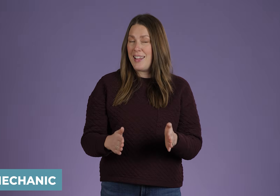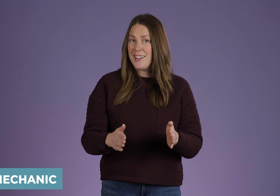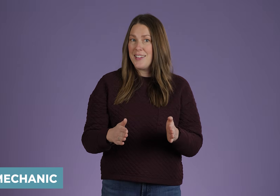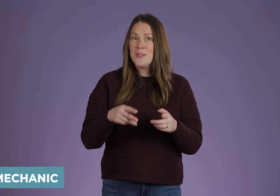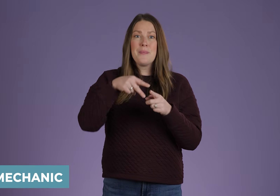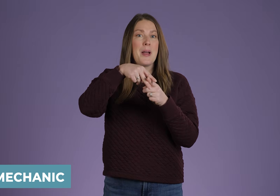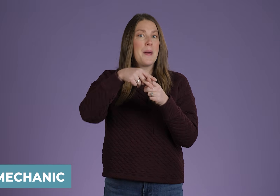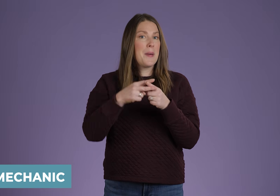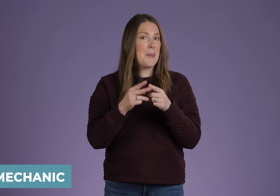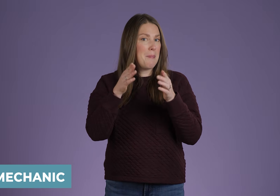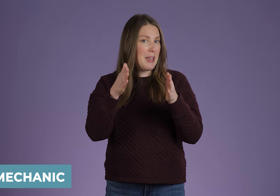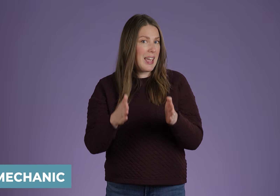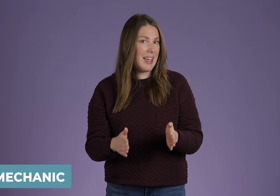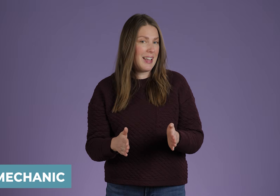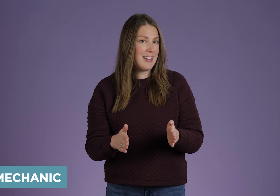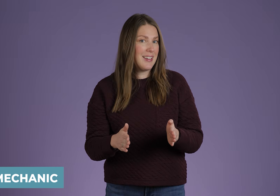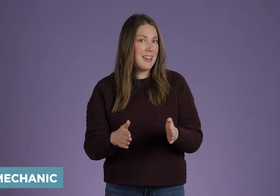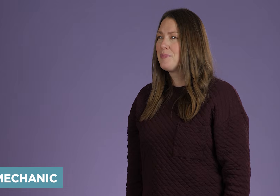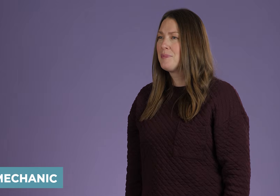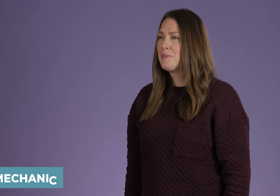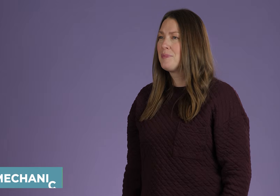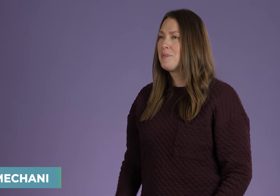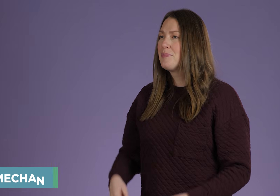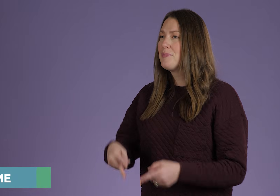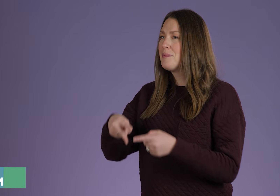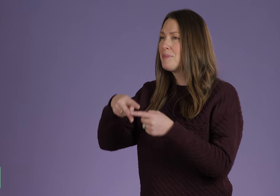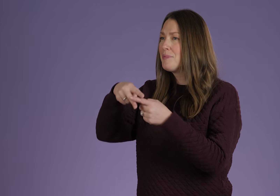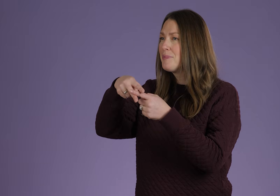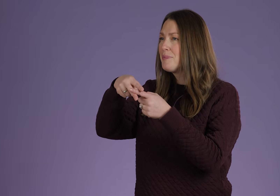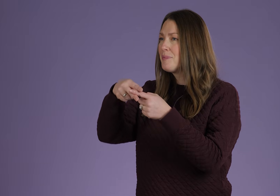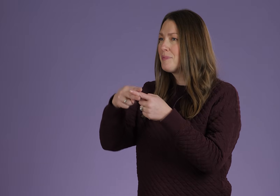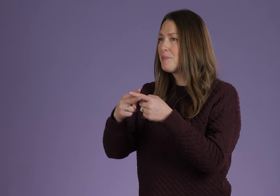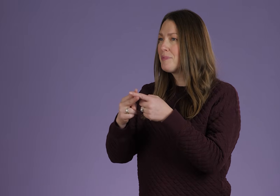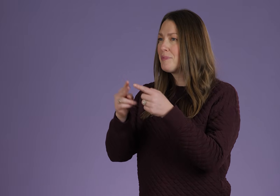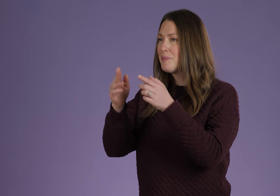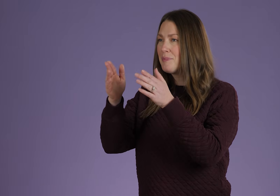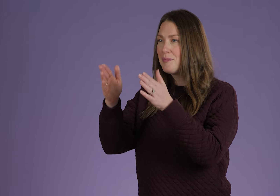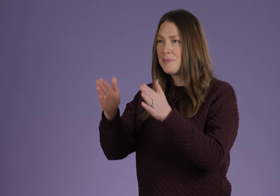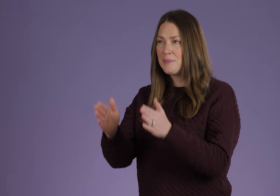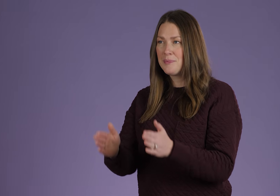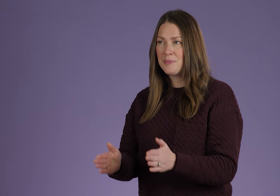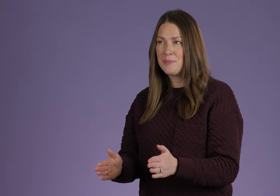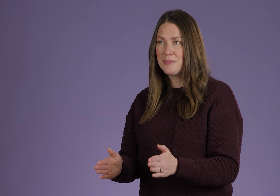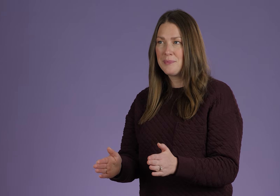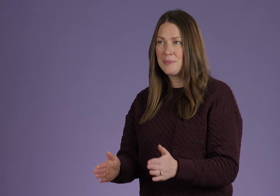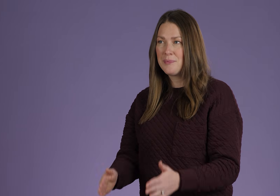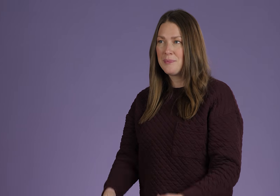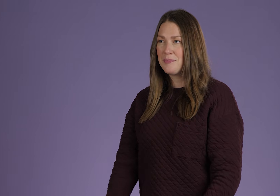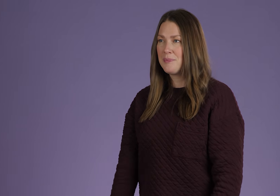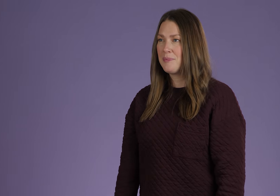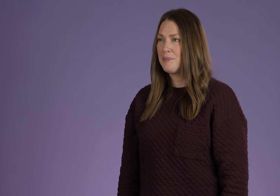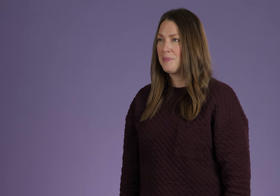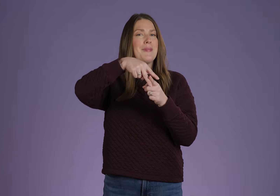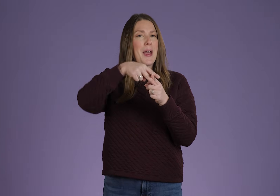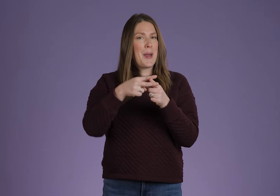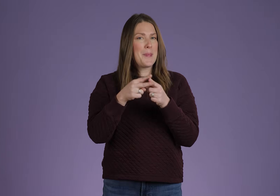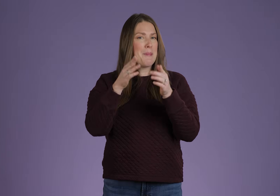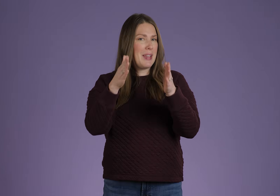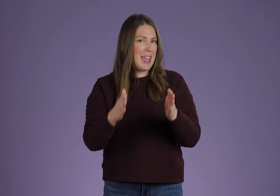Mechanic. Mechanic. Think of a wrench with the agent marker, a person.